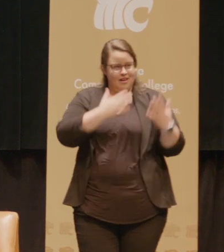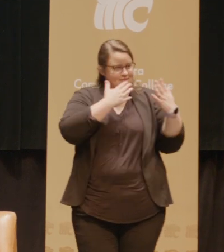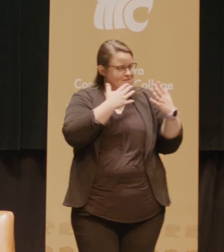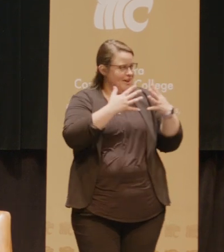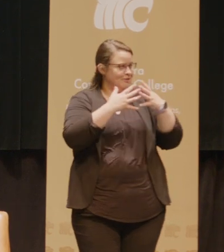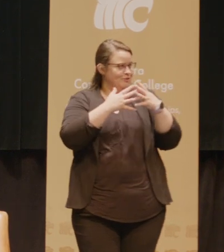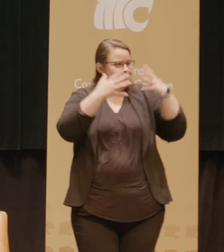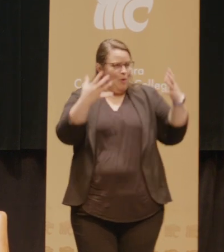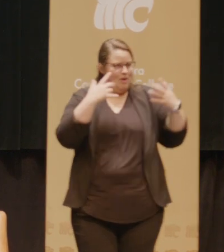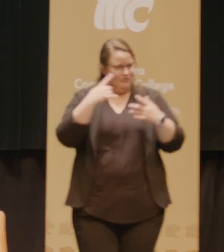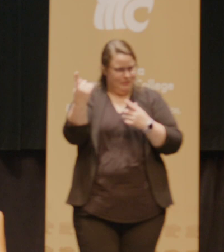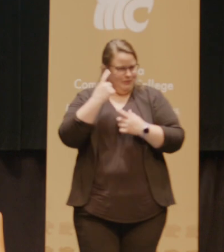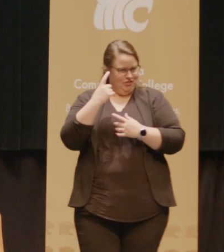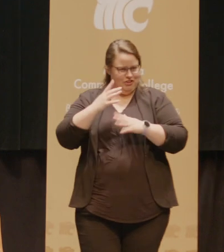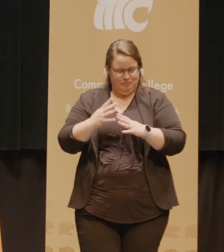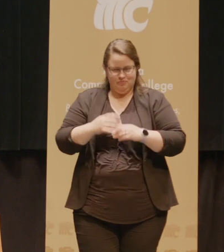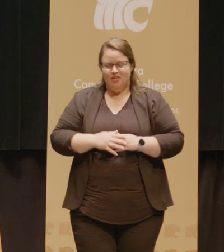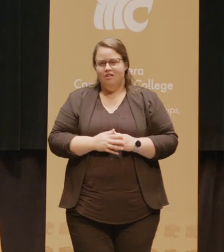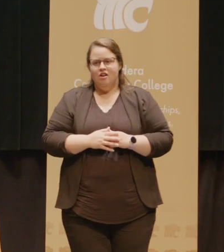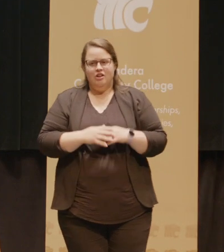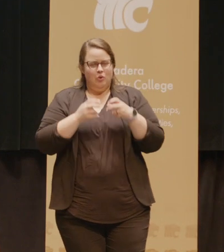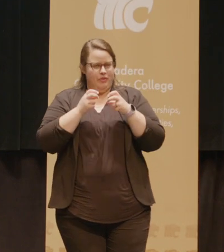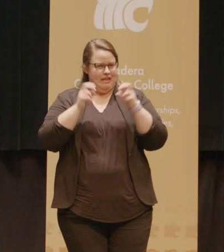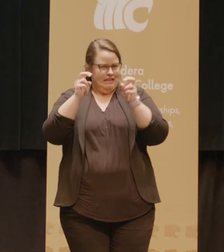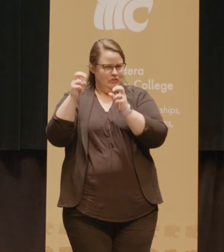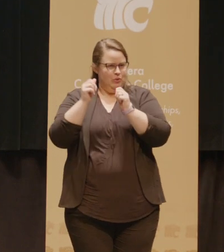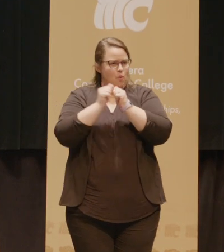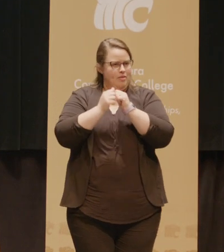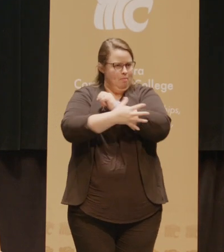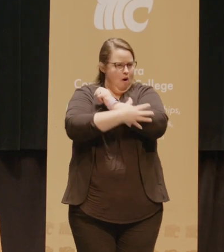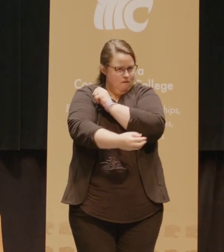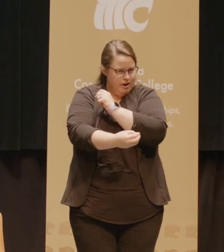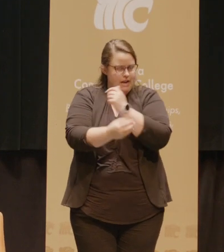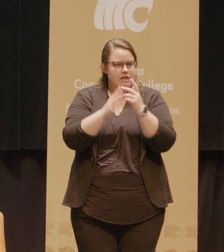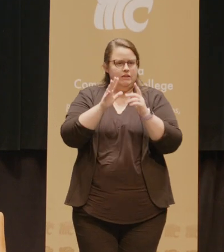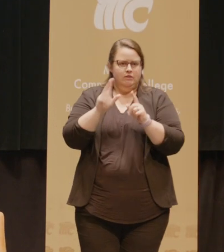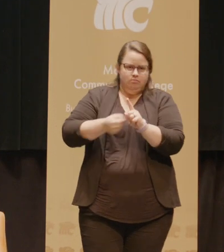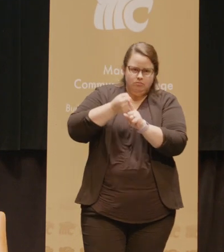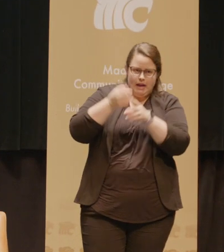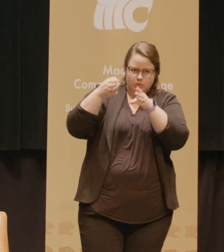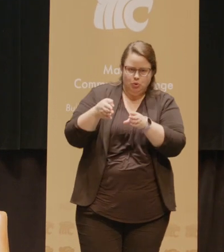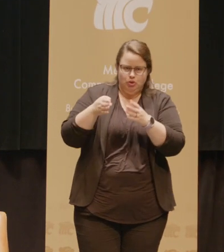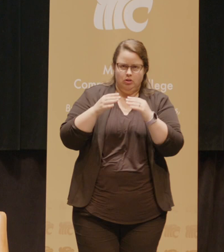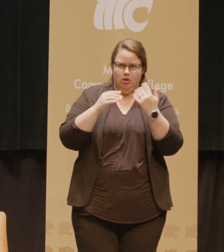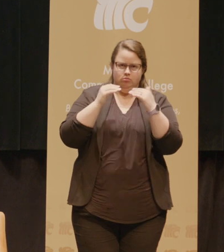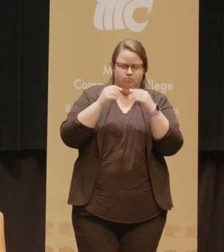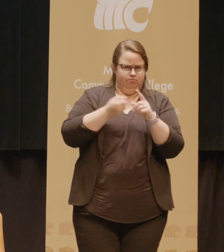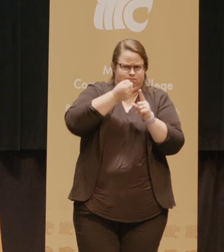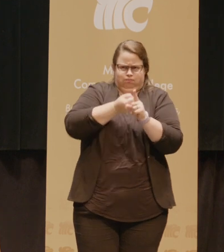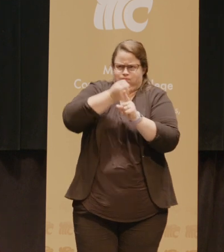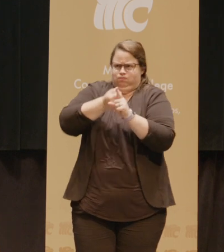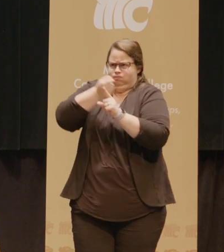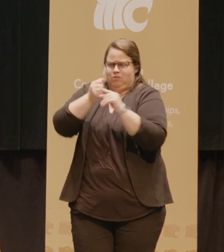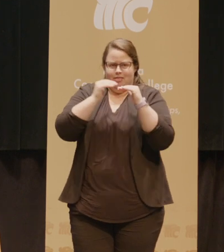so much for that question. So the issue with poverty is it impacts a person on multiple levels,